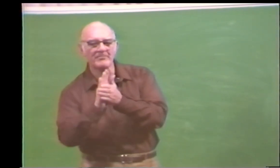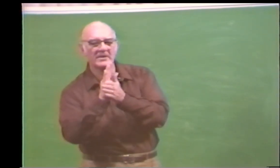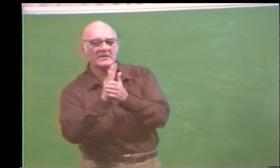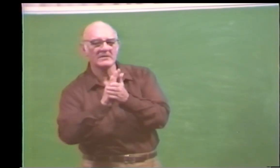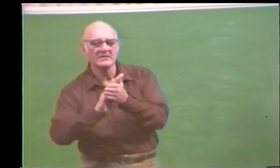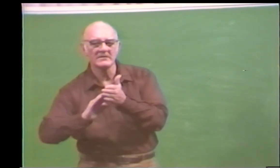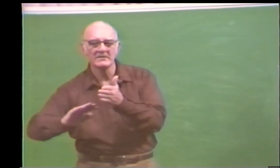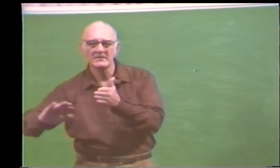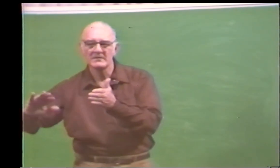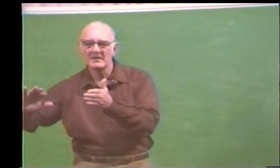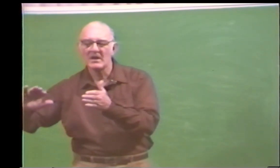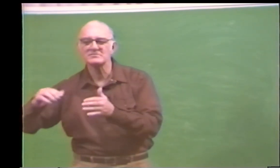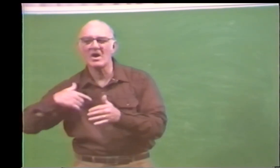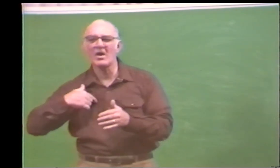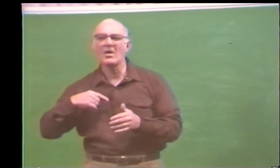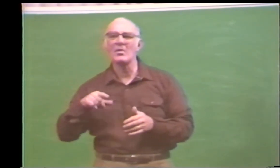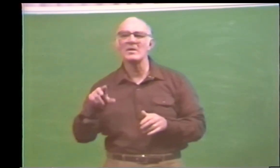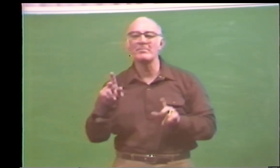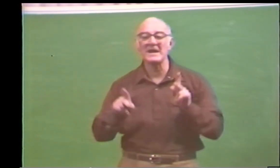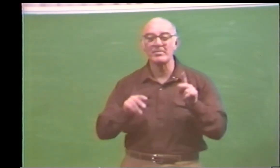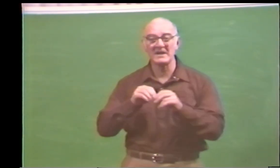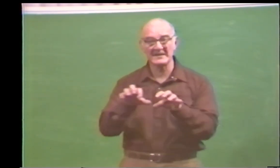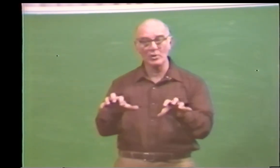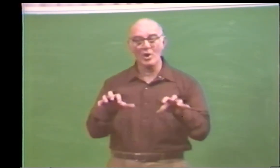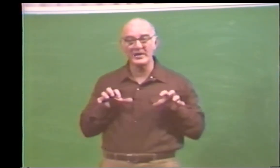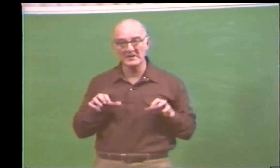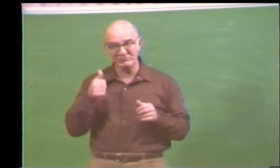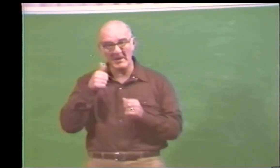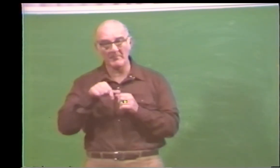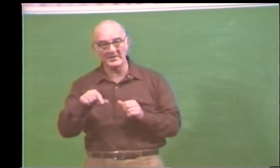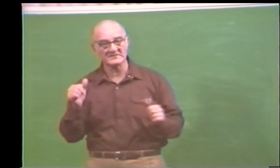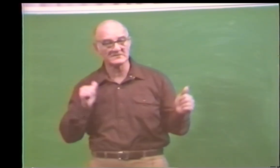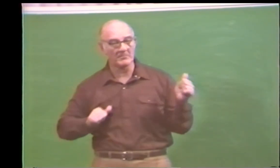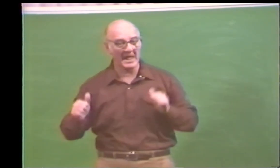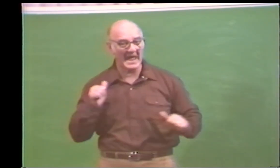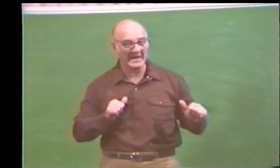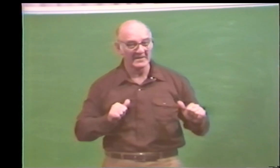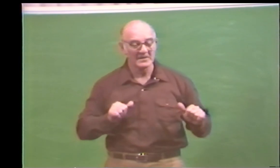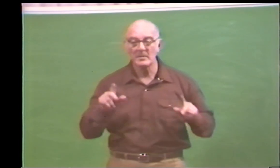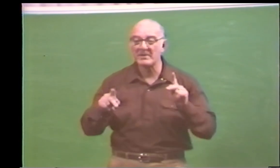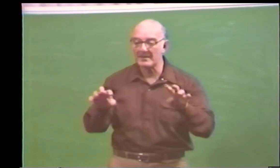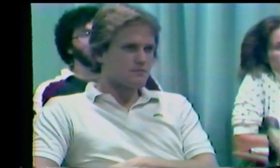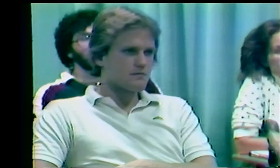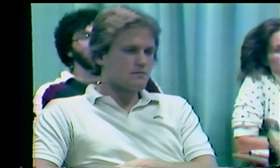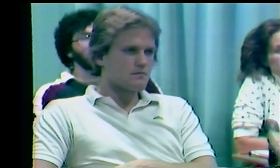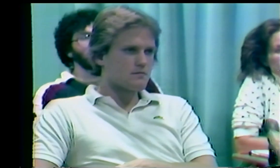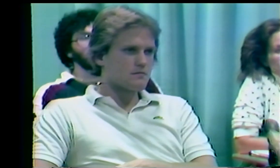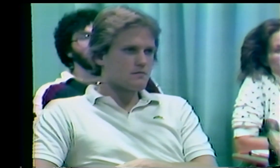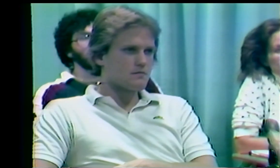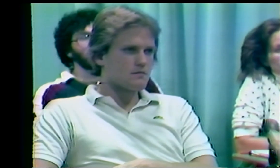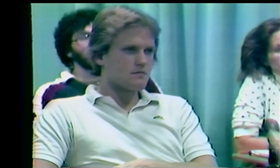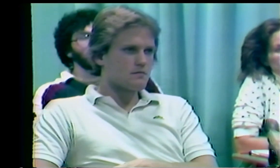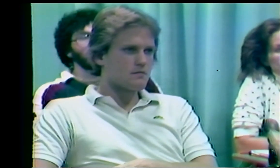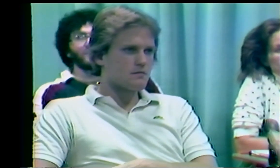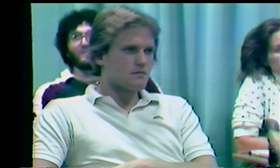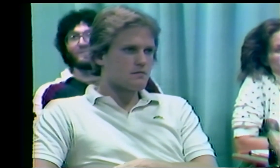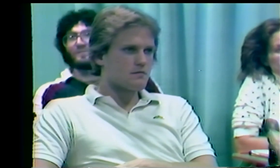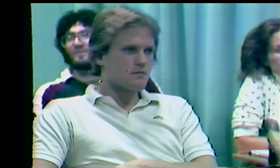lapping. So people in the audience, remember this is a play, the people in the audience hear the sound of